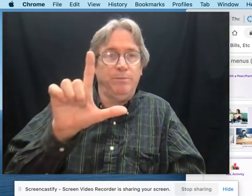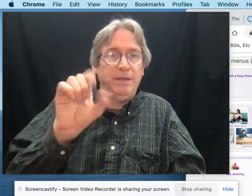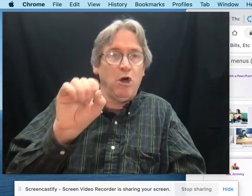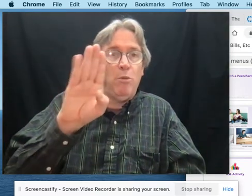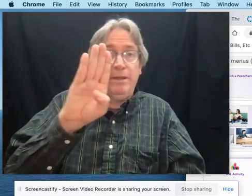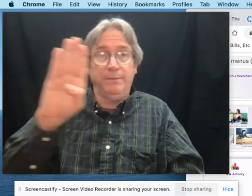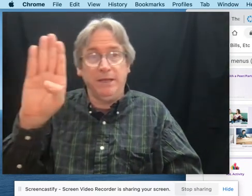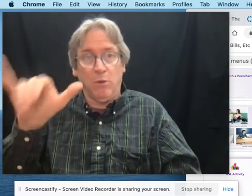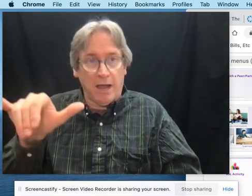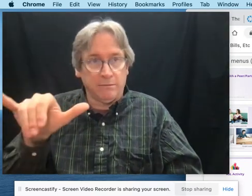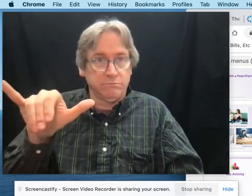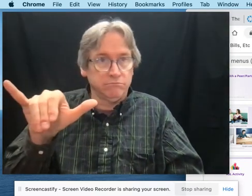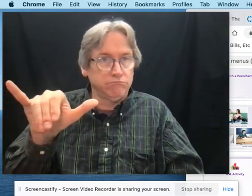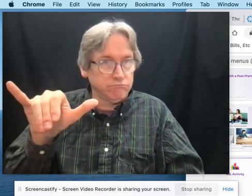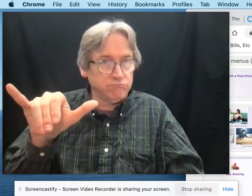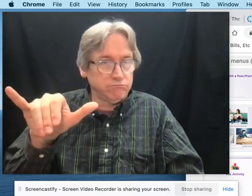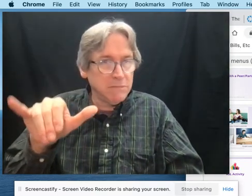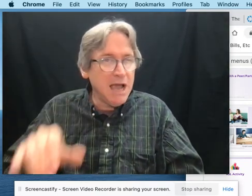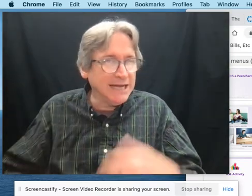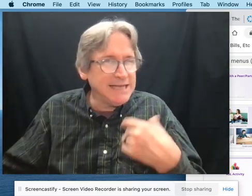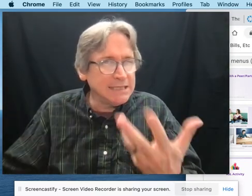So B-O-B-B-Y.